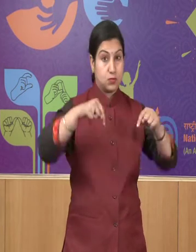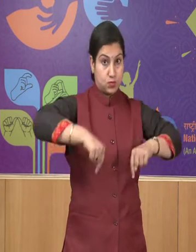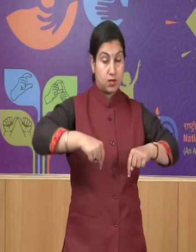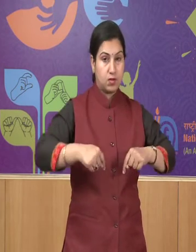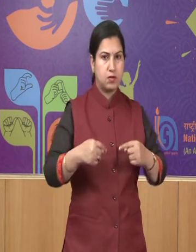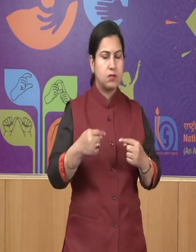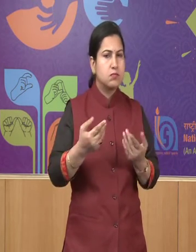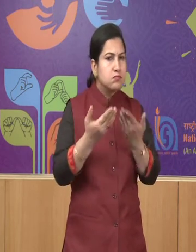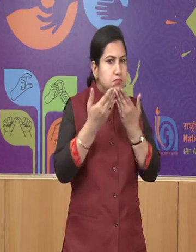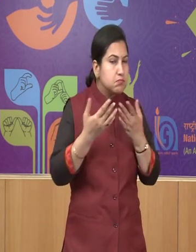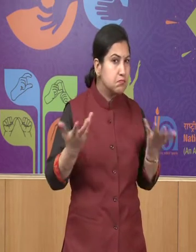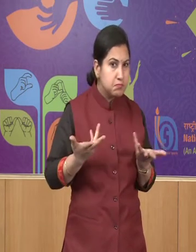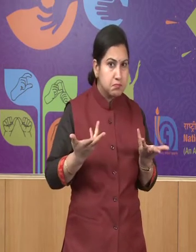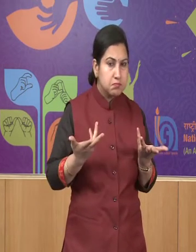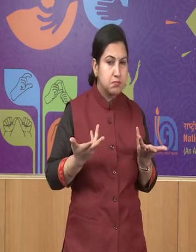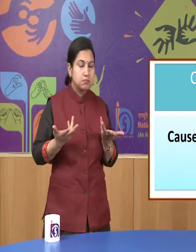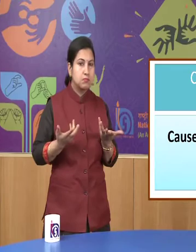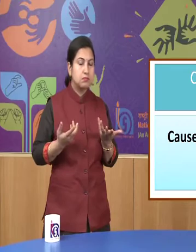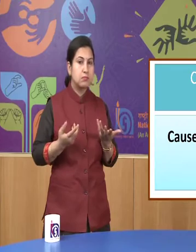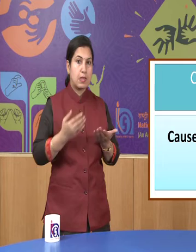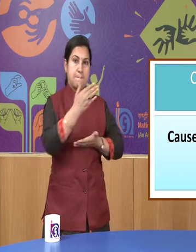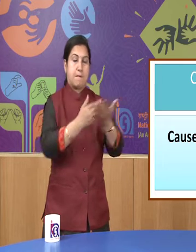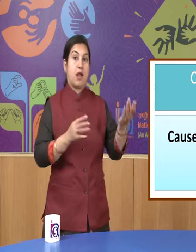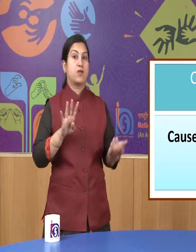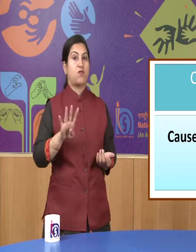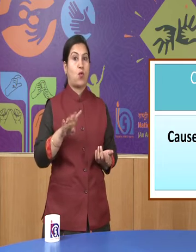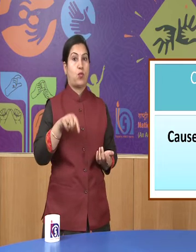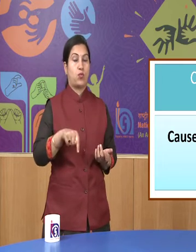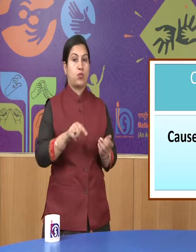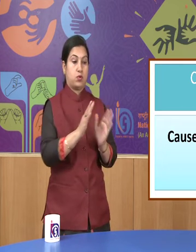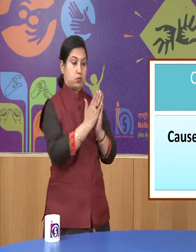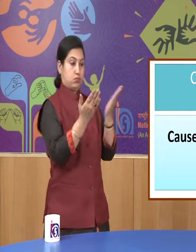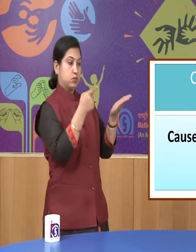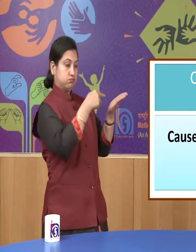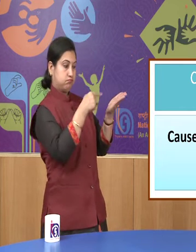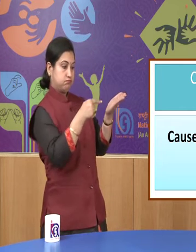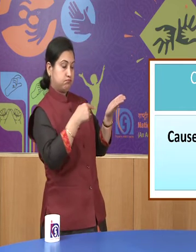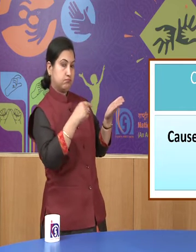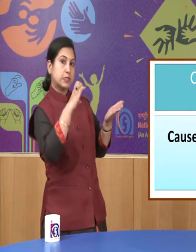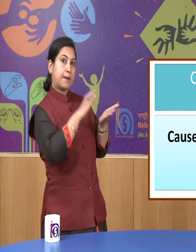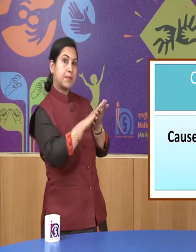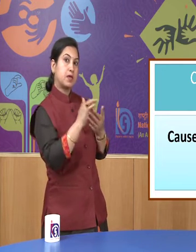Today we will study fourth part of the seventh chapter.